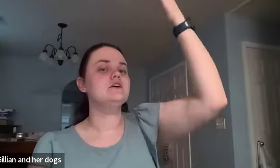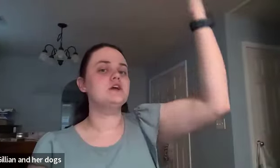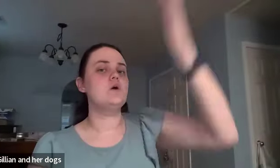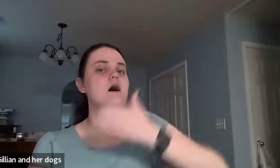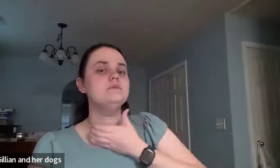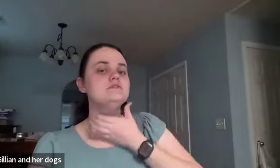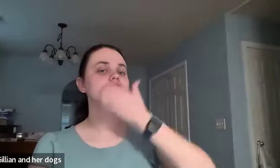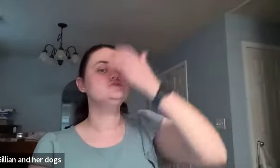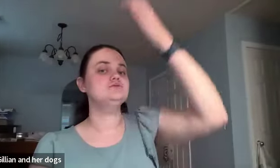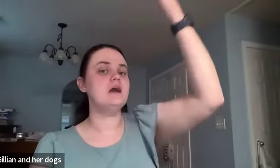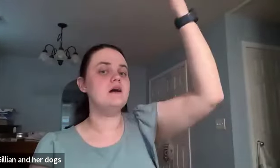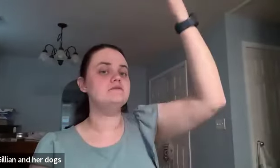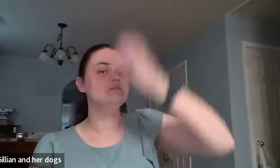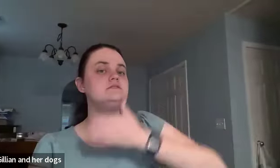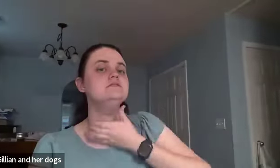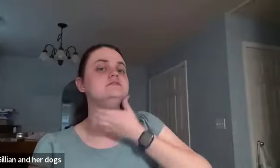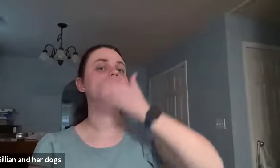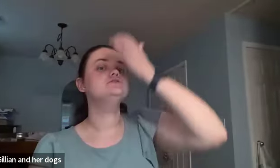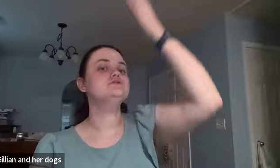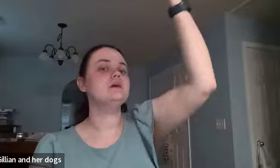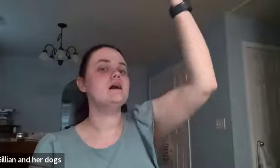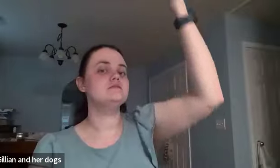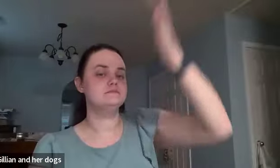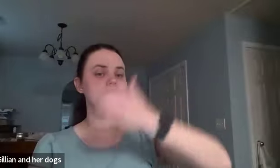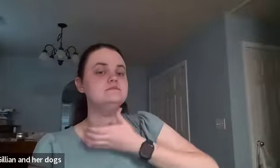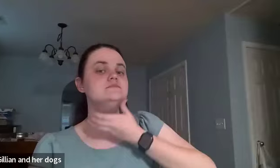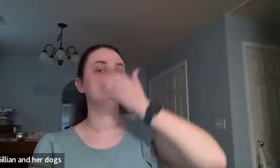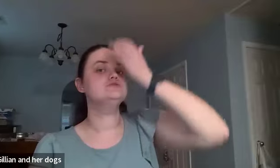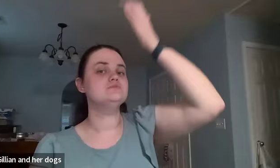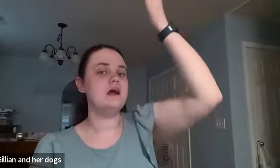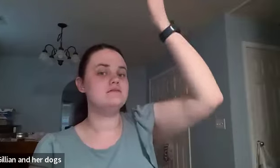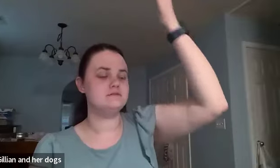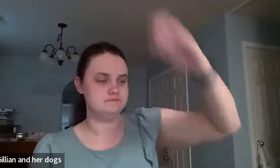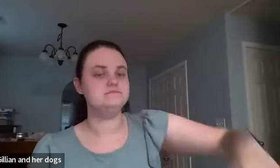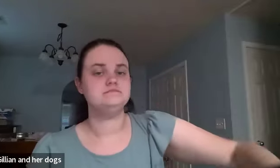you're going to go up. Giraffe. Giraffe. Giraffe.